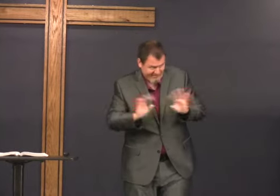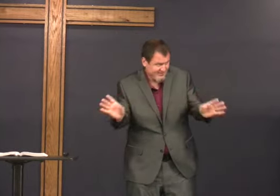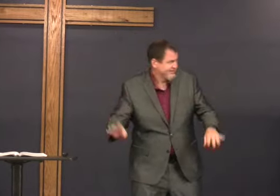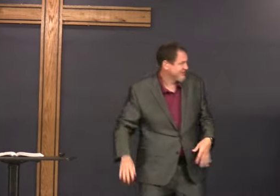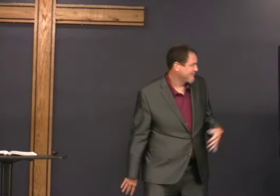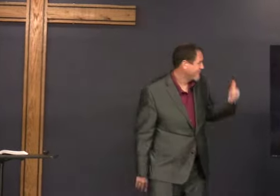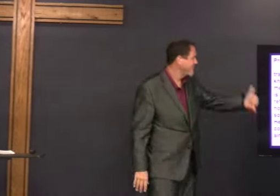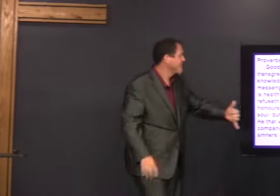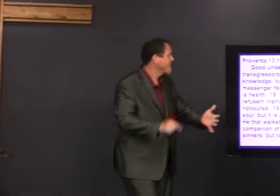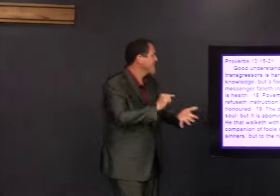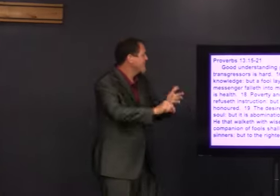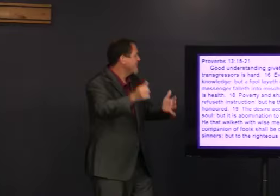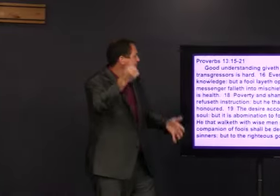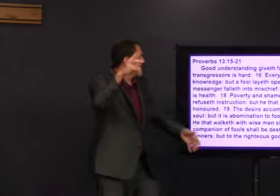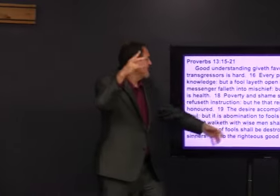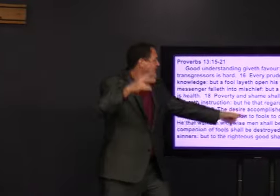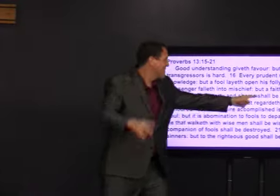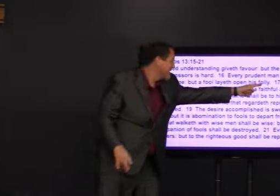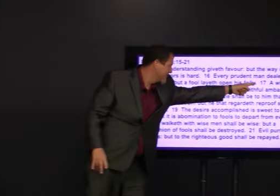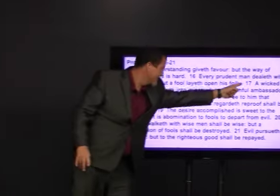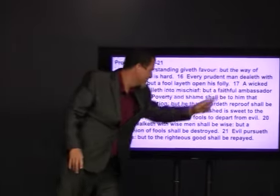It's your choice, obviously.